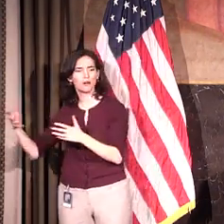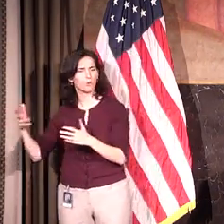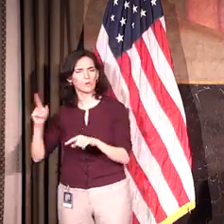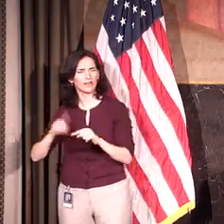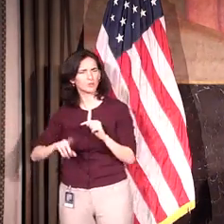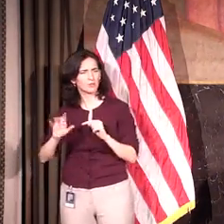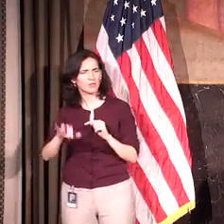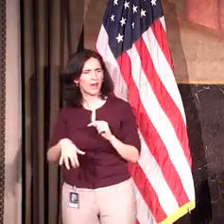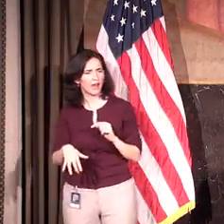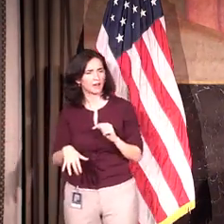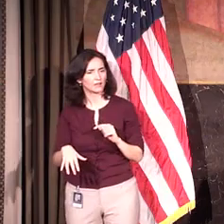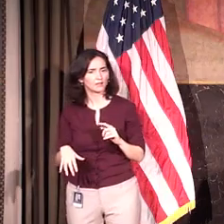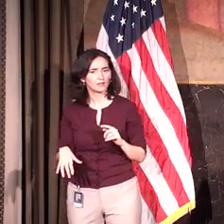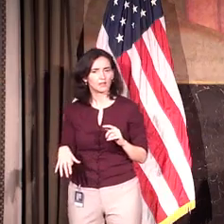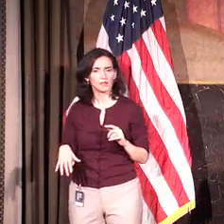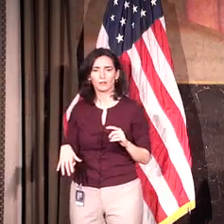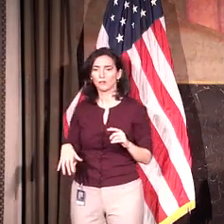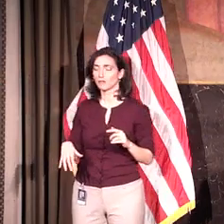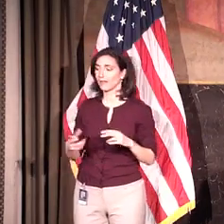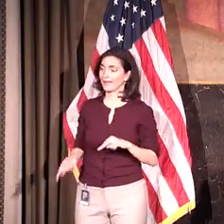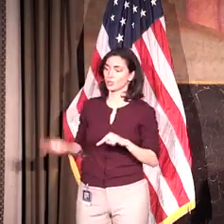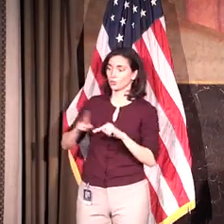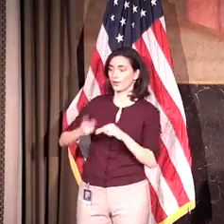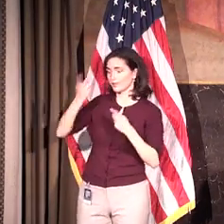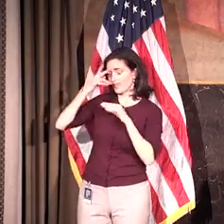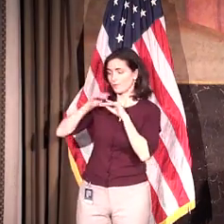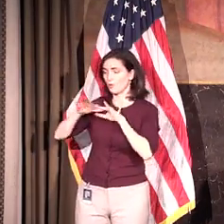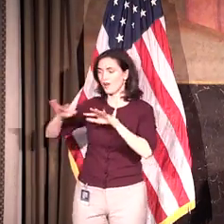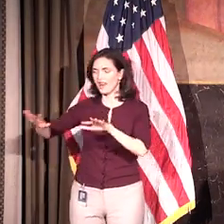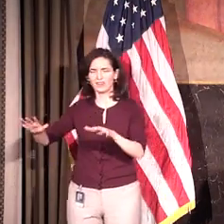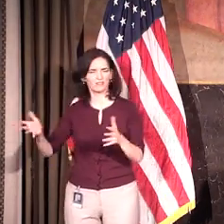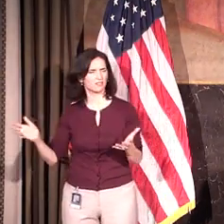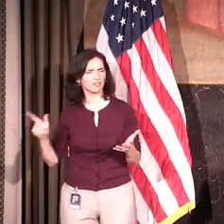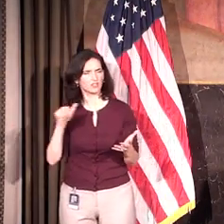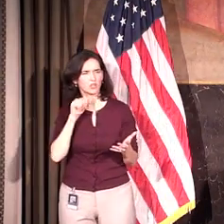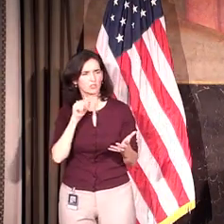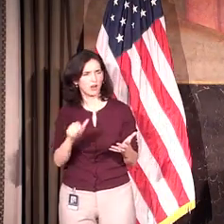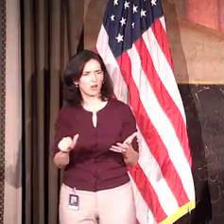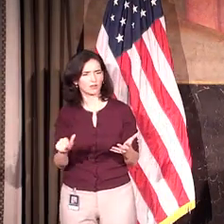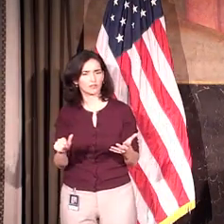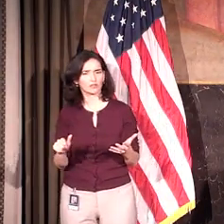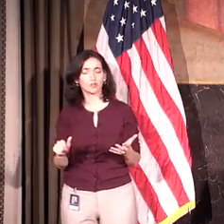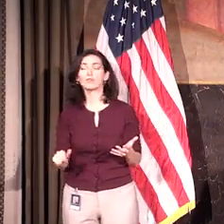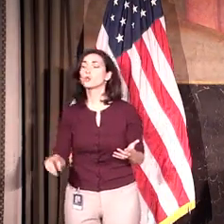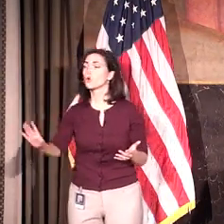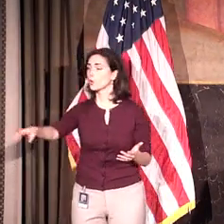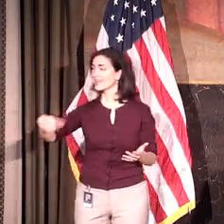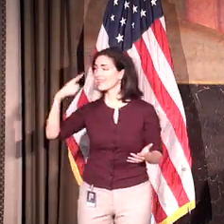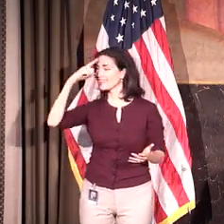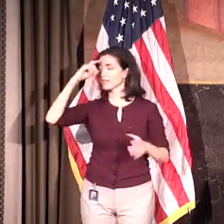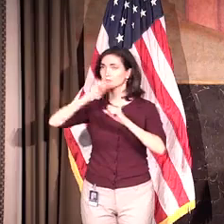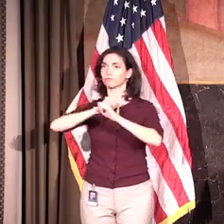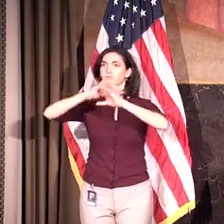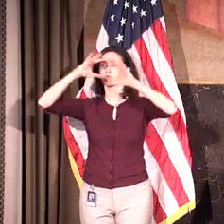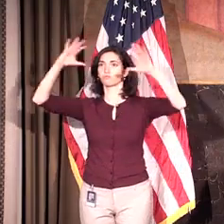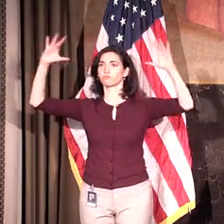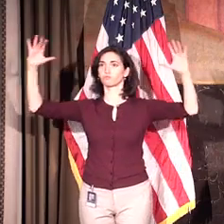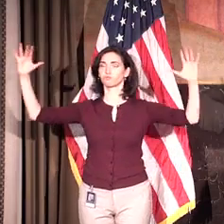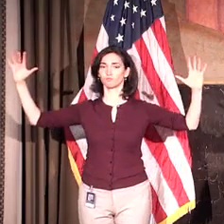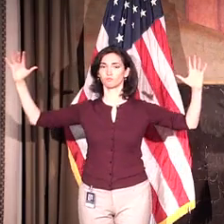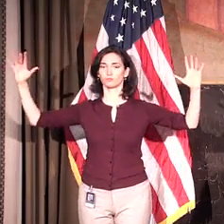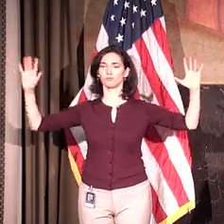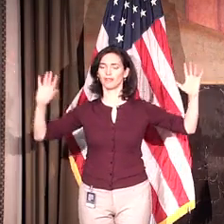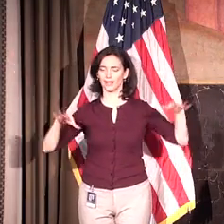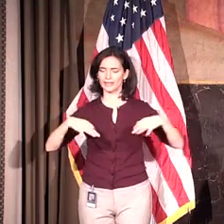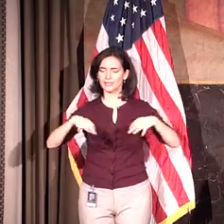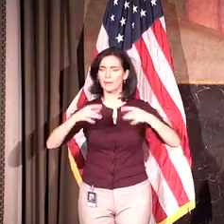than we otherwise would. And in the grand scheme of things, a cloth mask